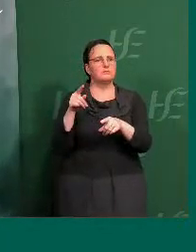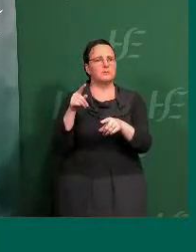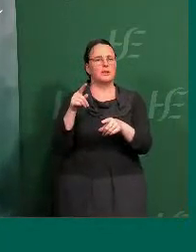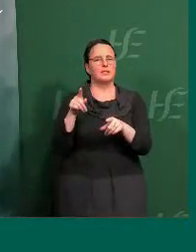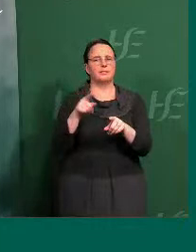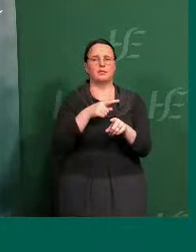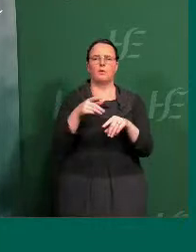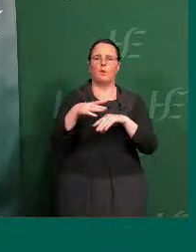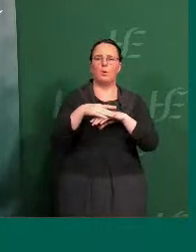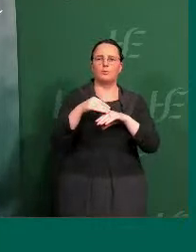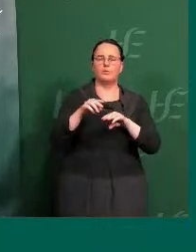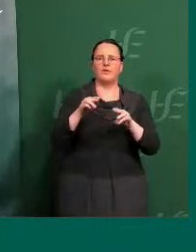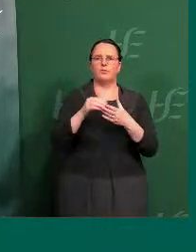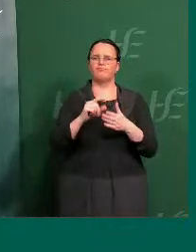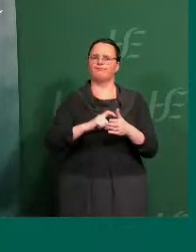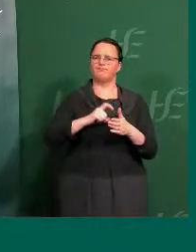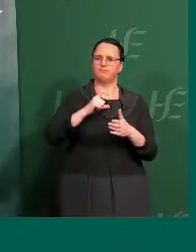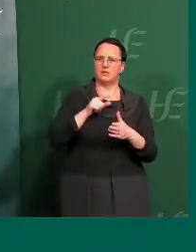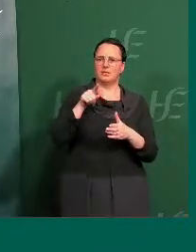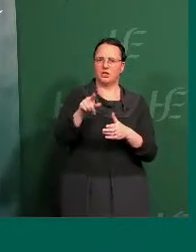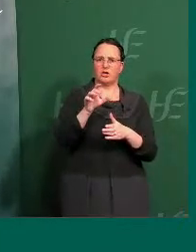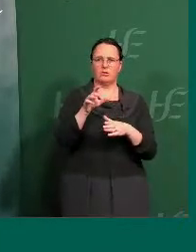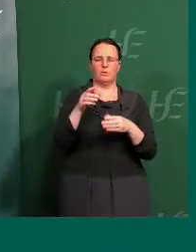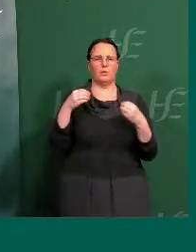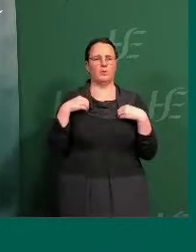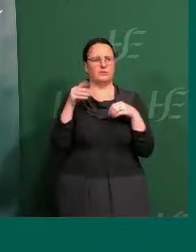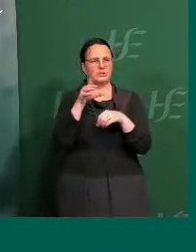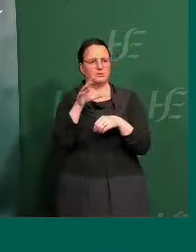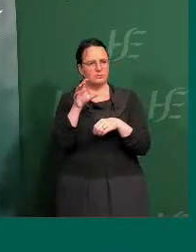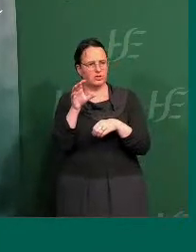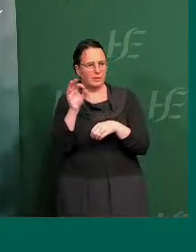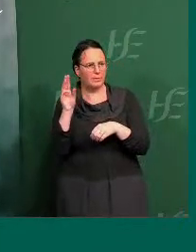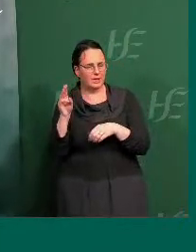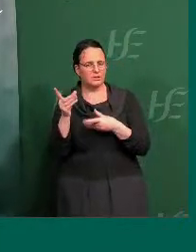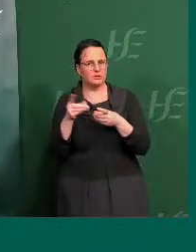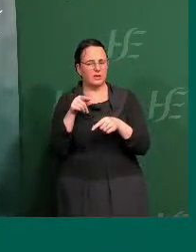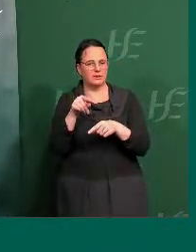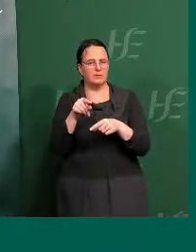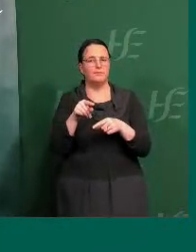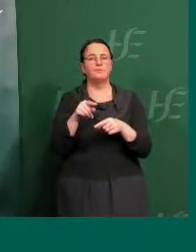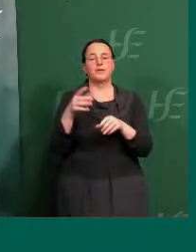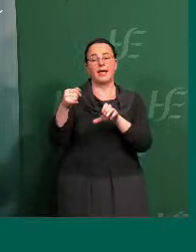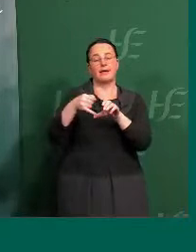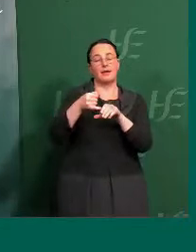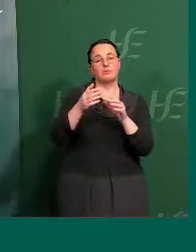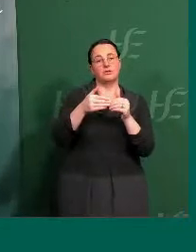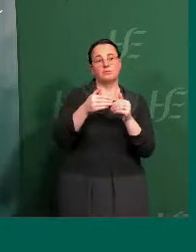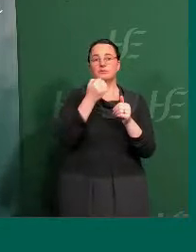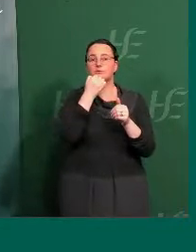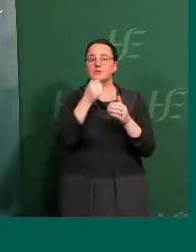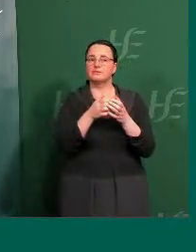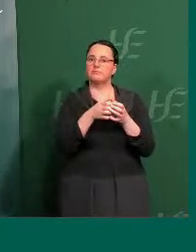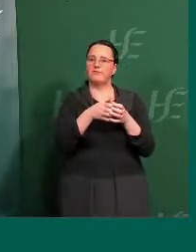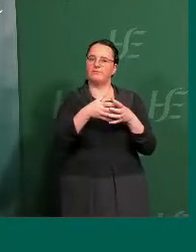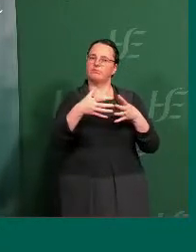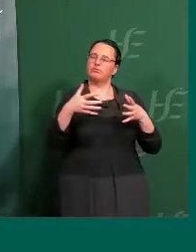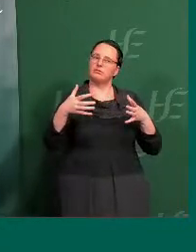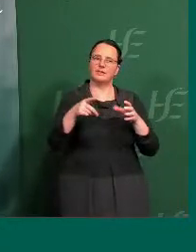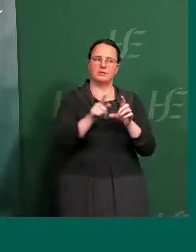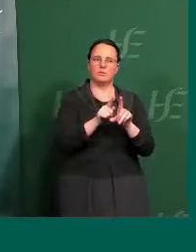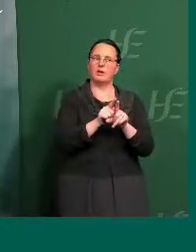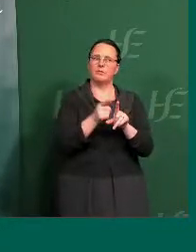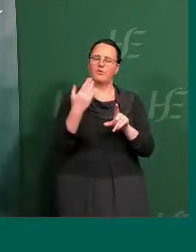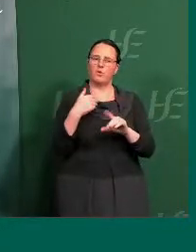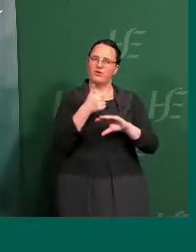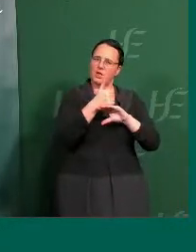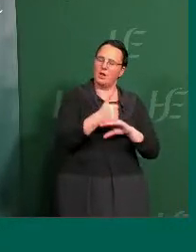confidence they have in their general practitioner and the work that they've done to do that. Pharmacies, again, starting to increase their throughput. That started at a very